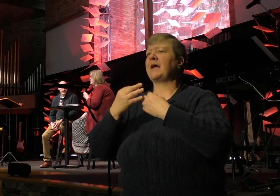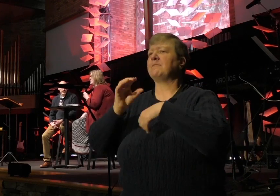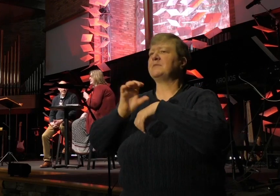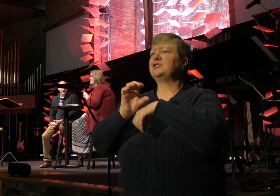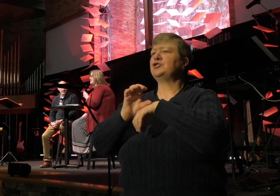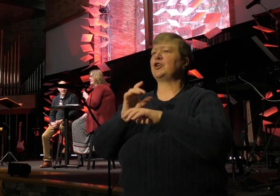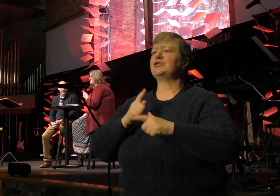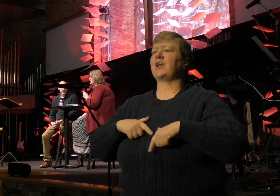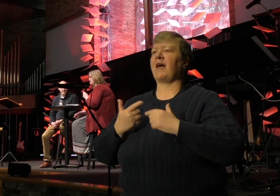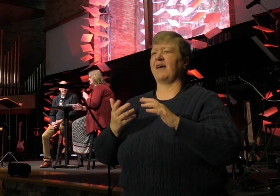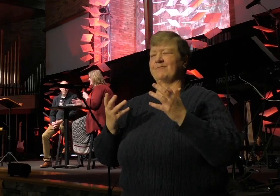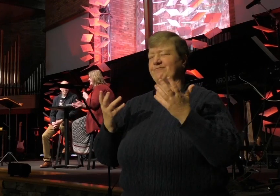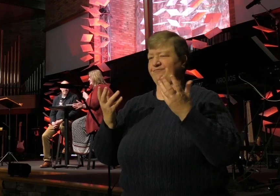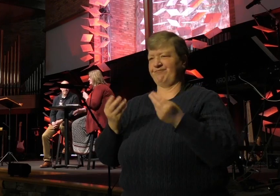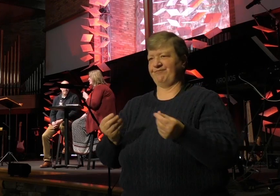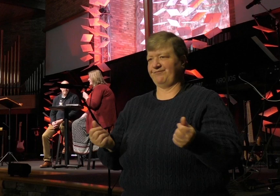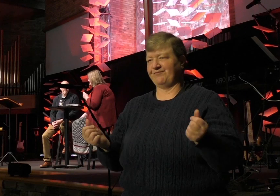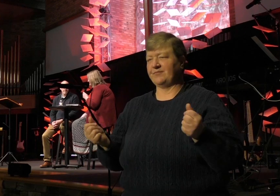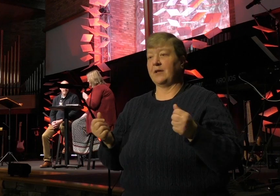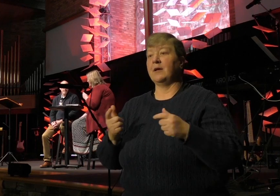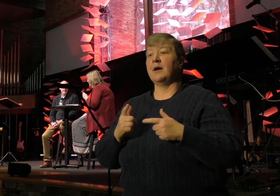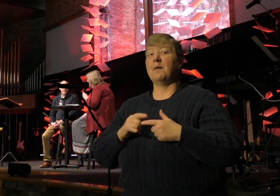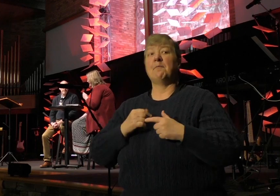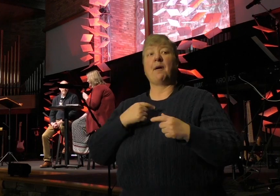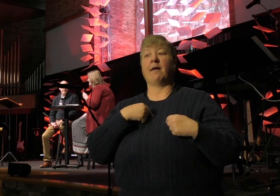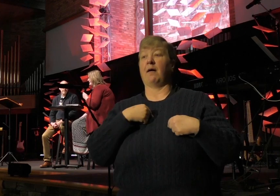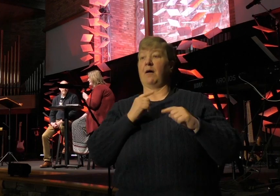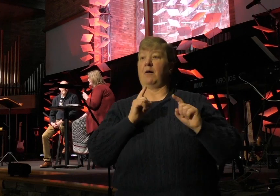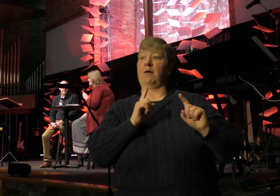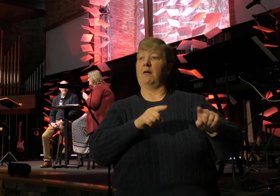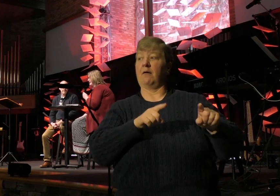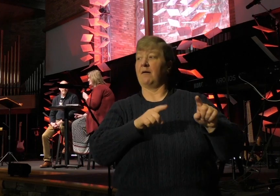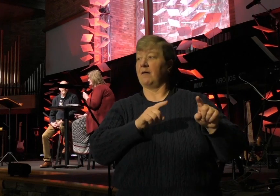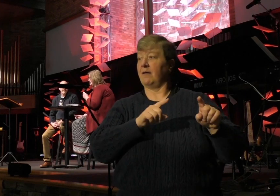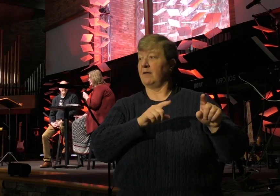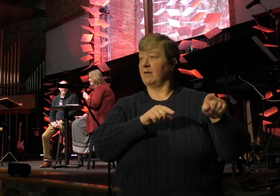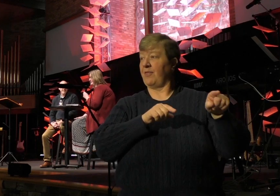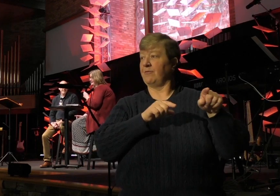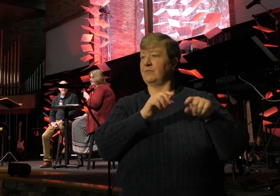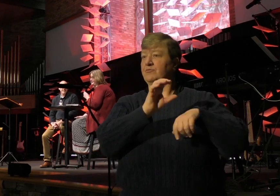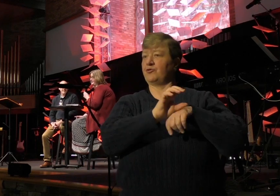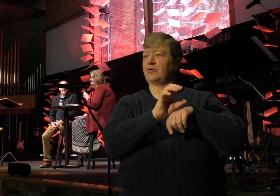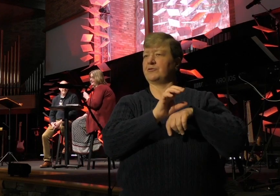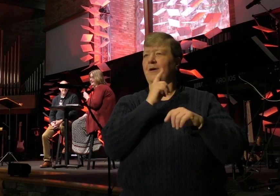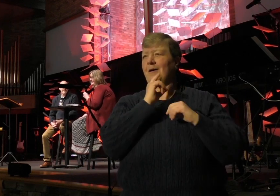but that church where I started going, and I'm just going to